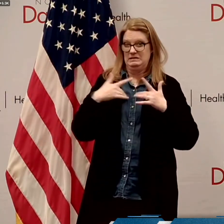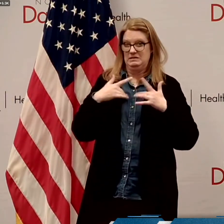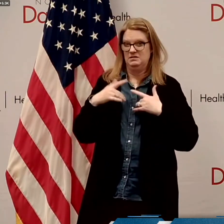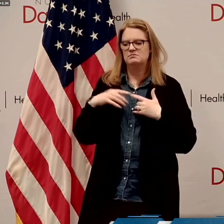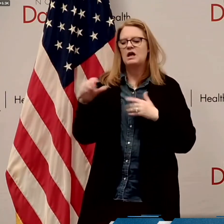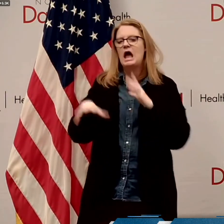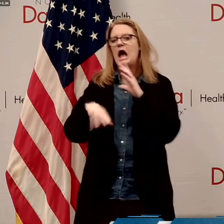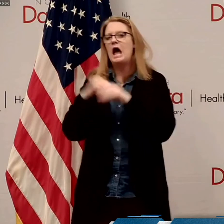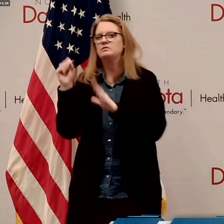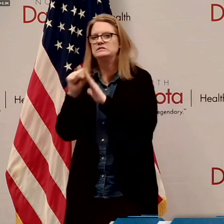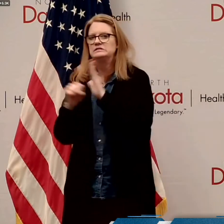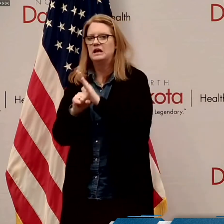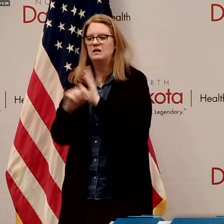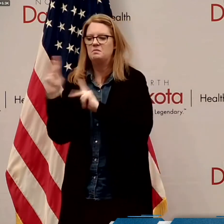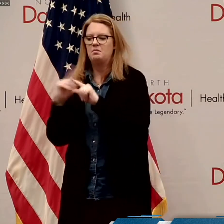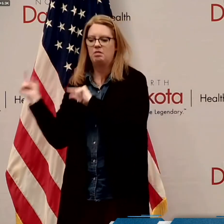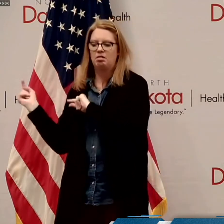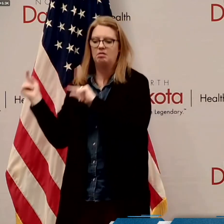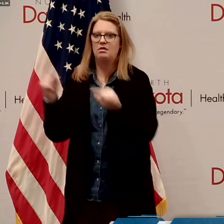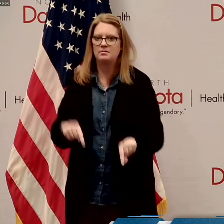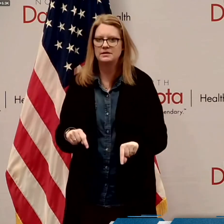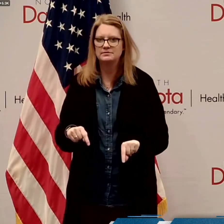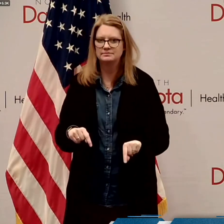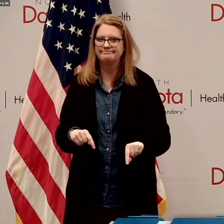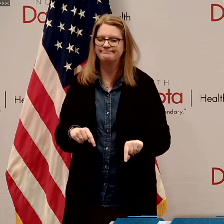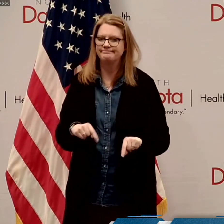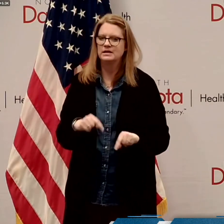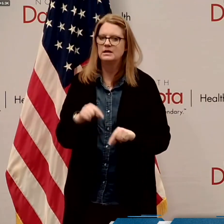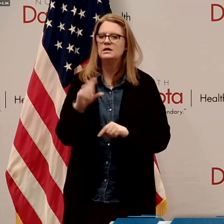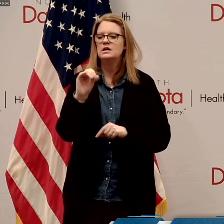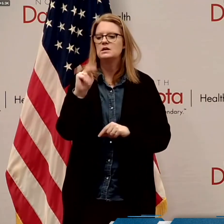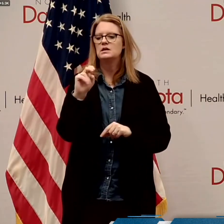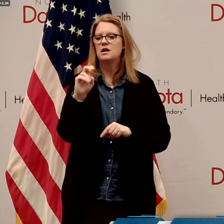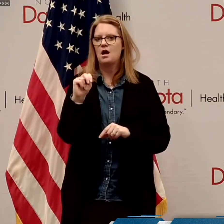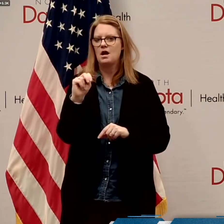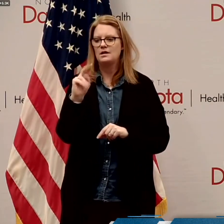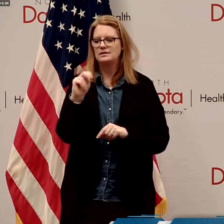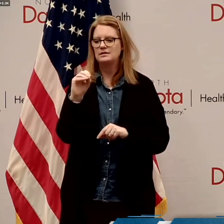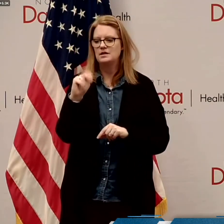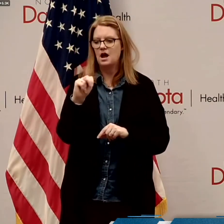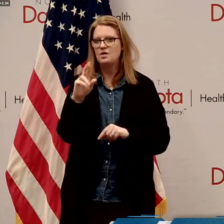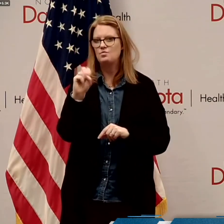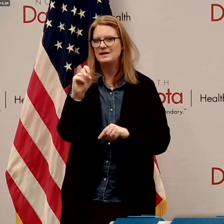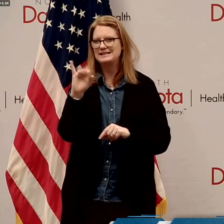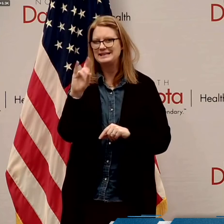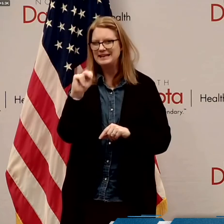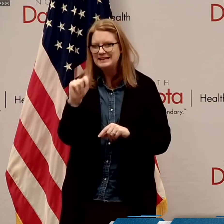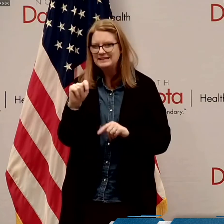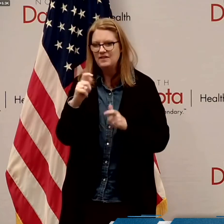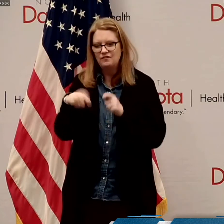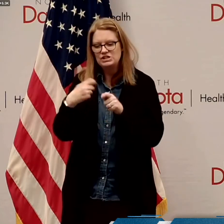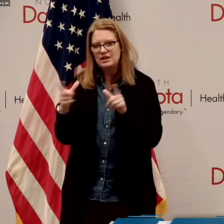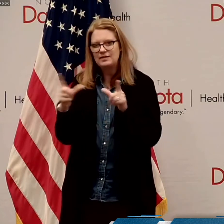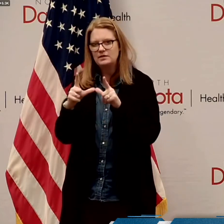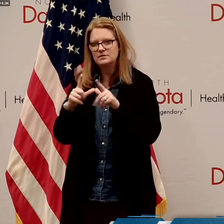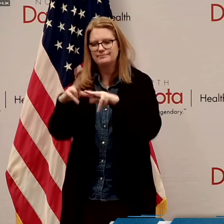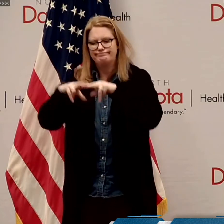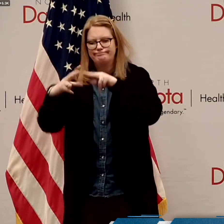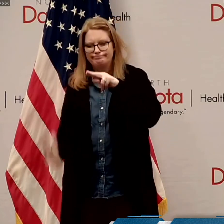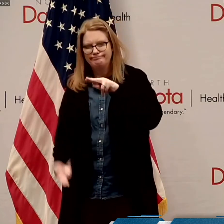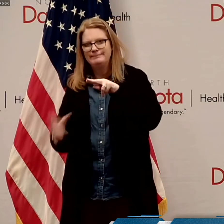term, right now, people should know that non-resident fishing licenses are down 70 to 75% from last